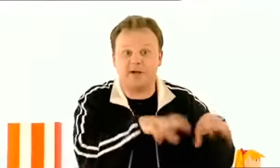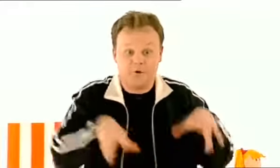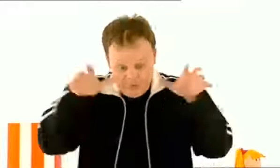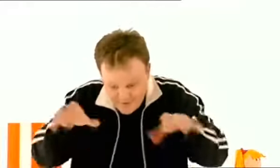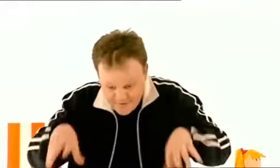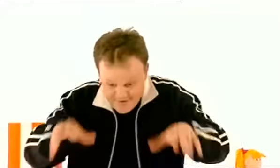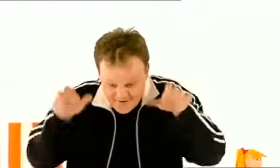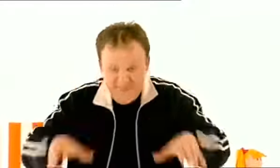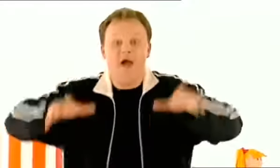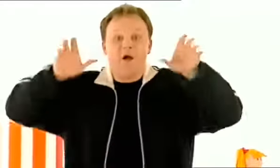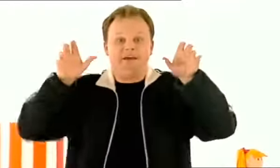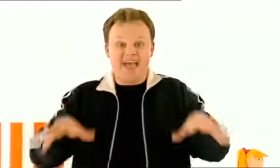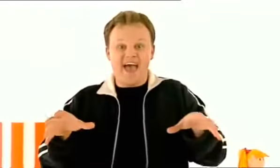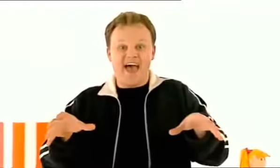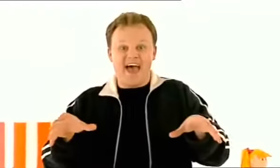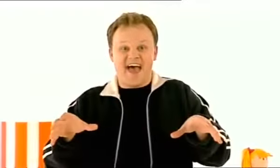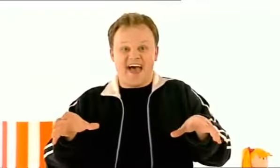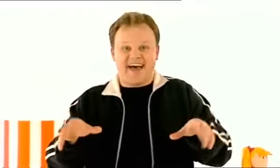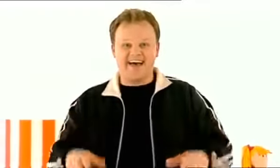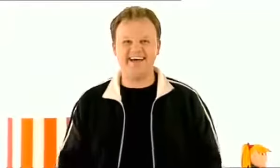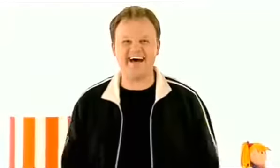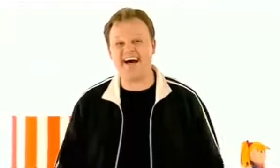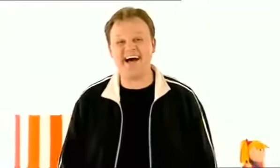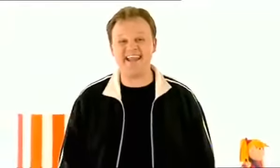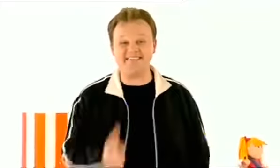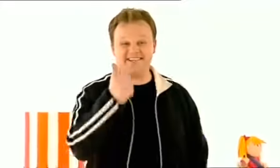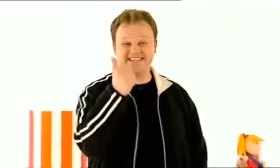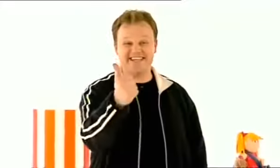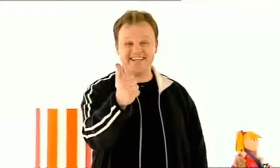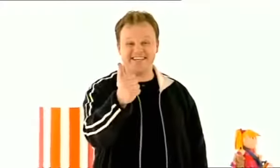do. Yeah! Ha ha, that was good!